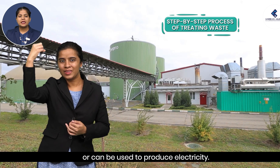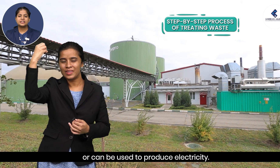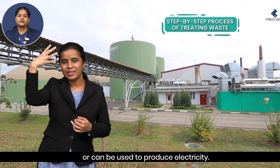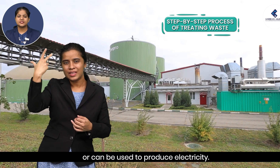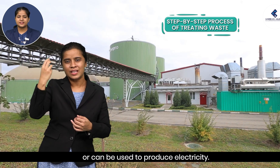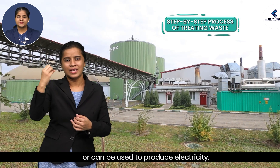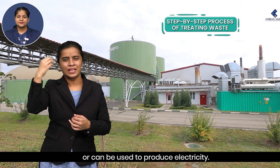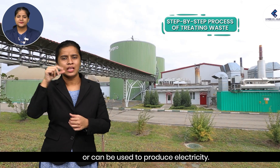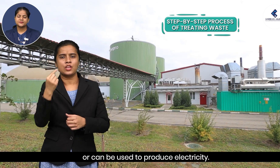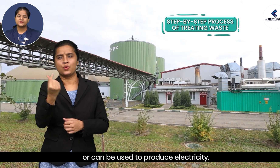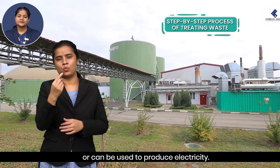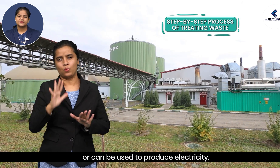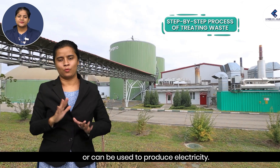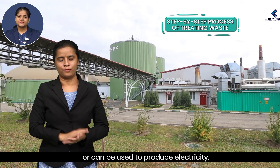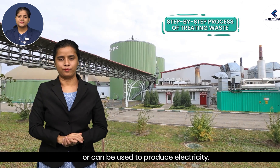produce electricity.